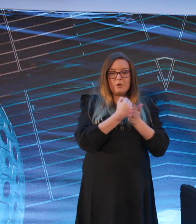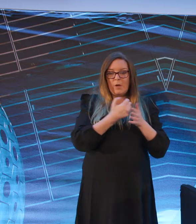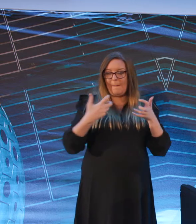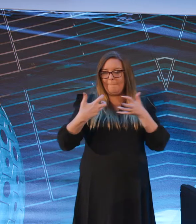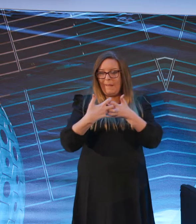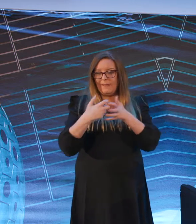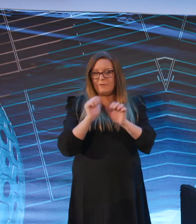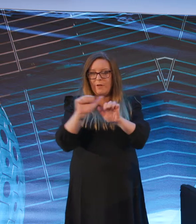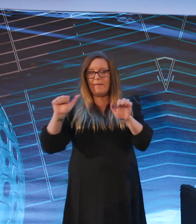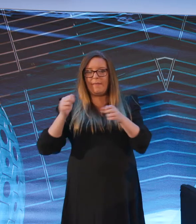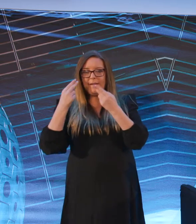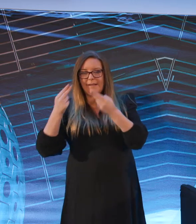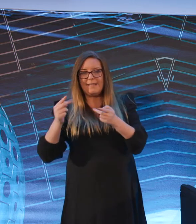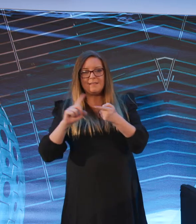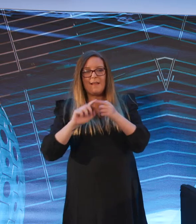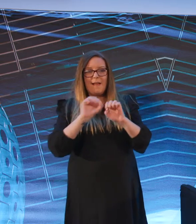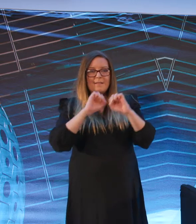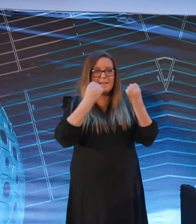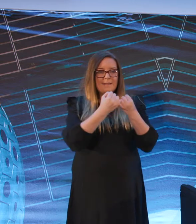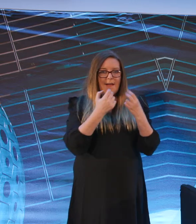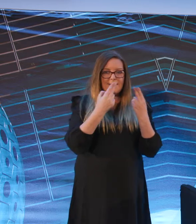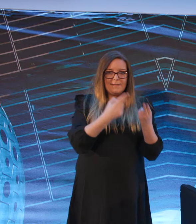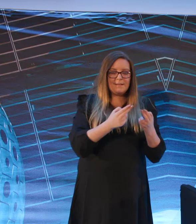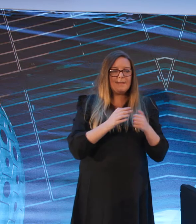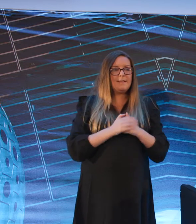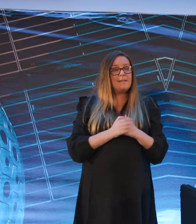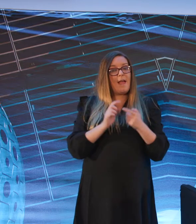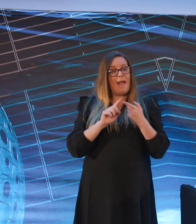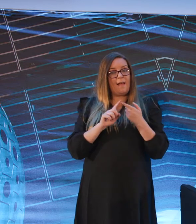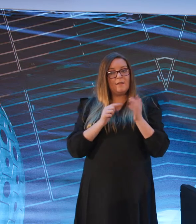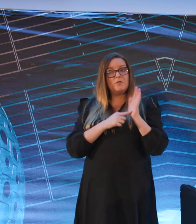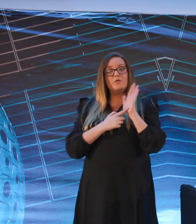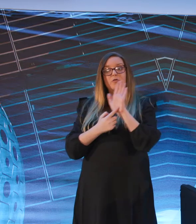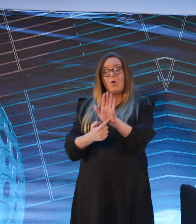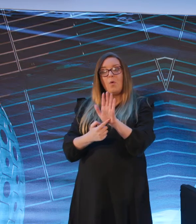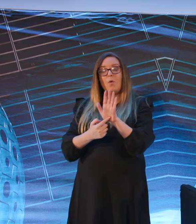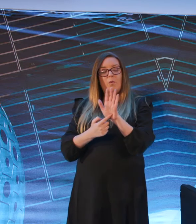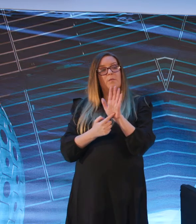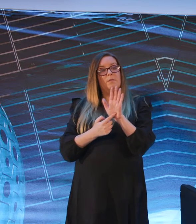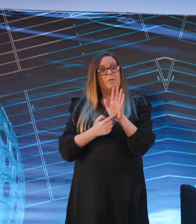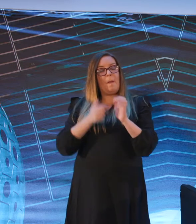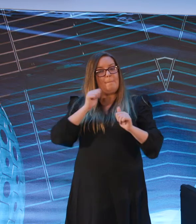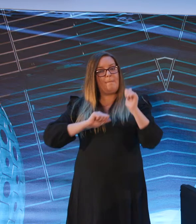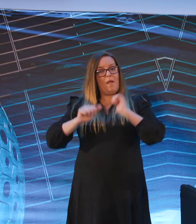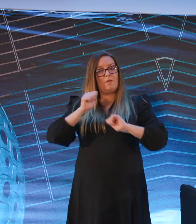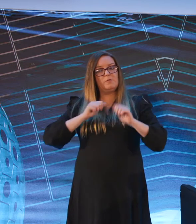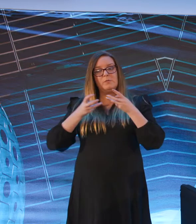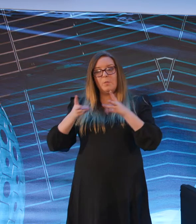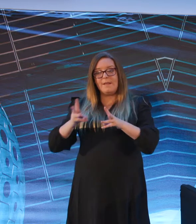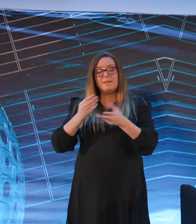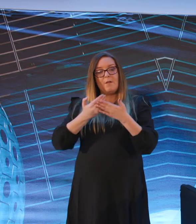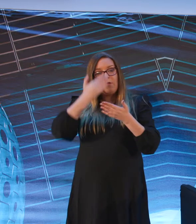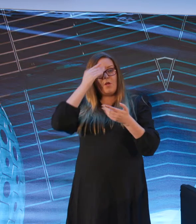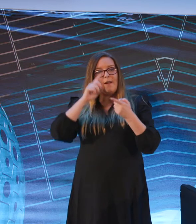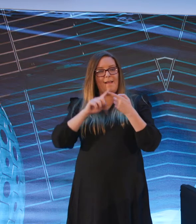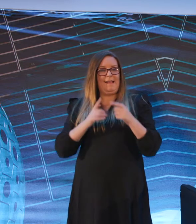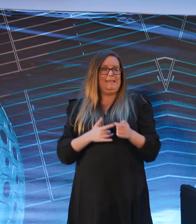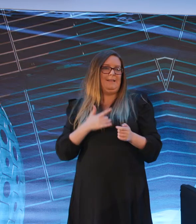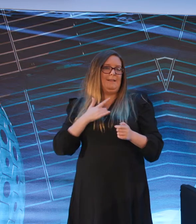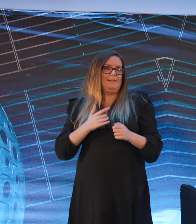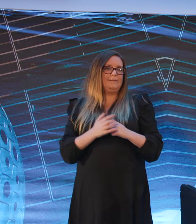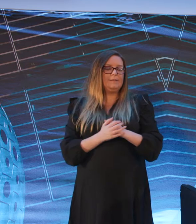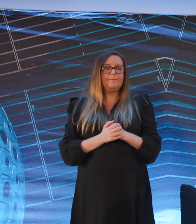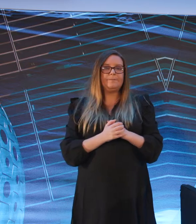the needs of society, and that reflect modern ways of learning and living.